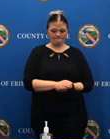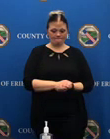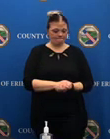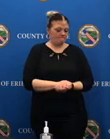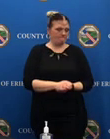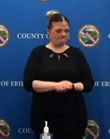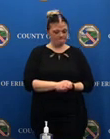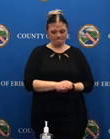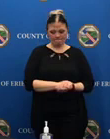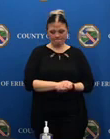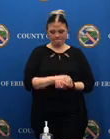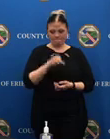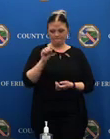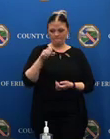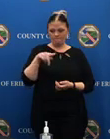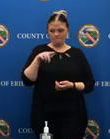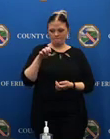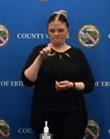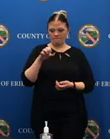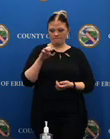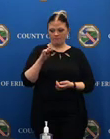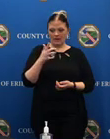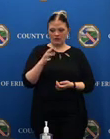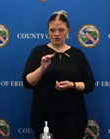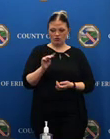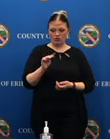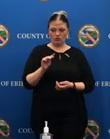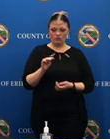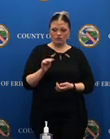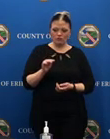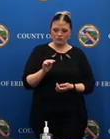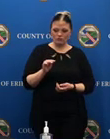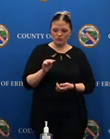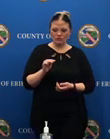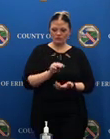I guess not. Spectrum News, Sarah Verhage.